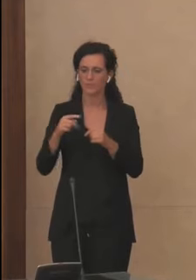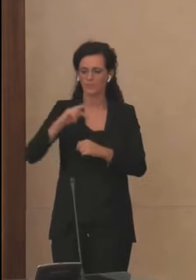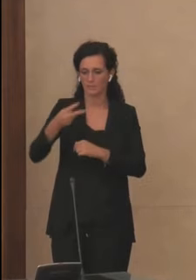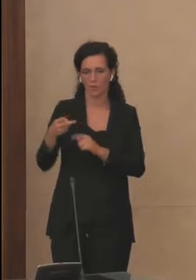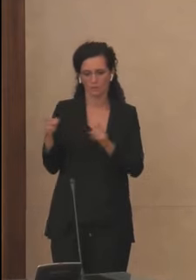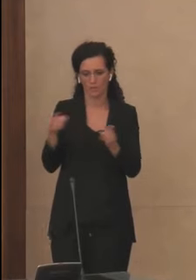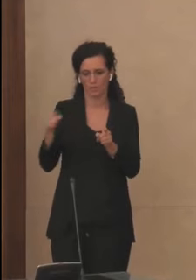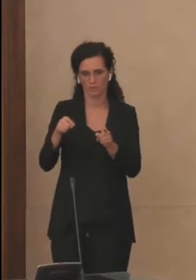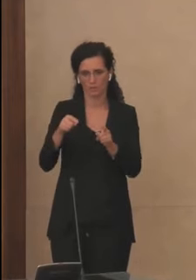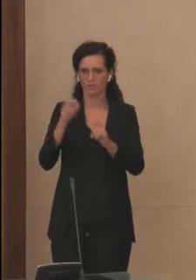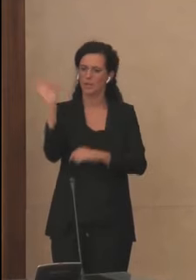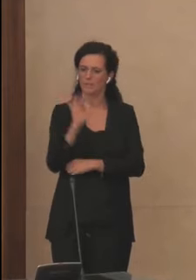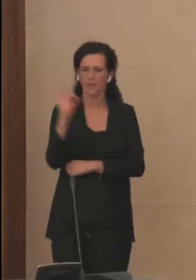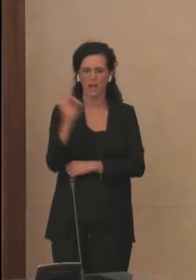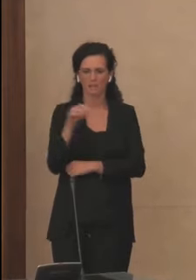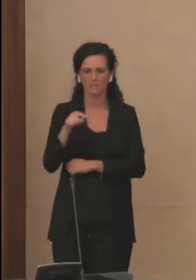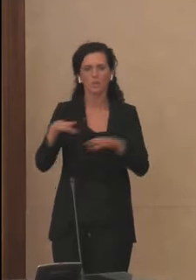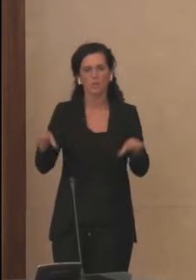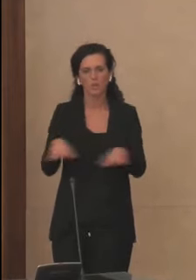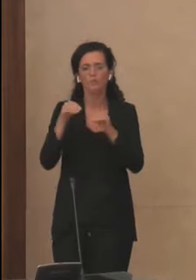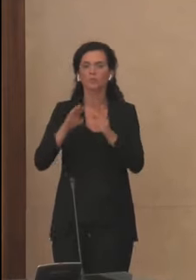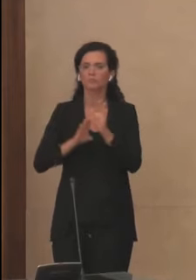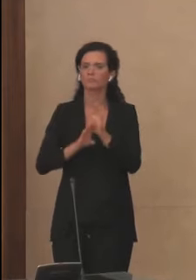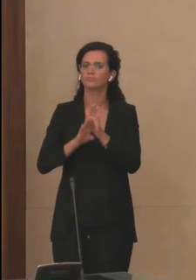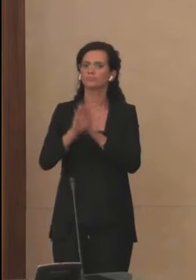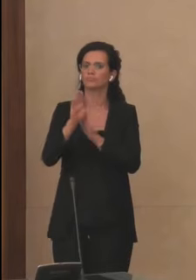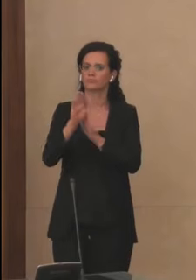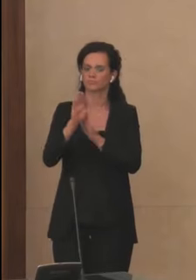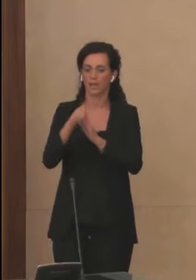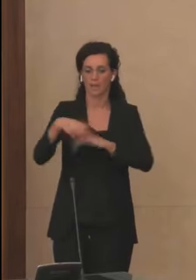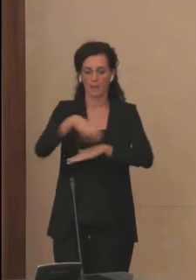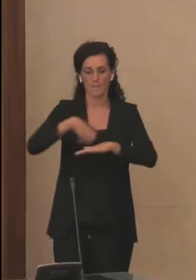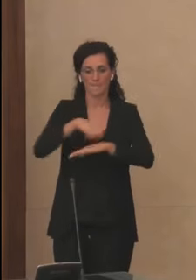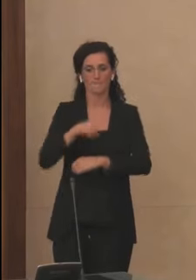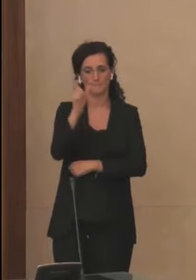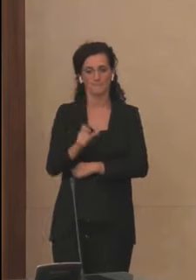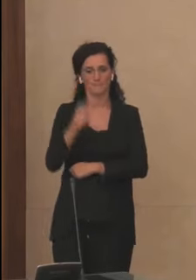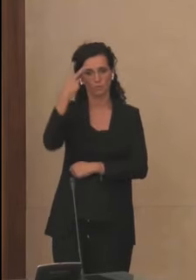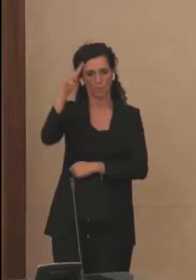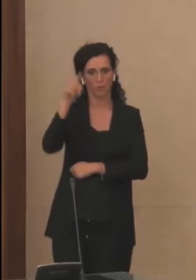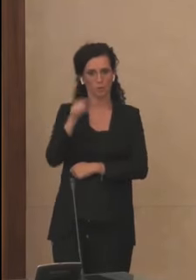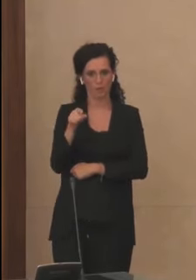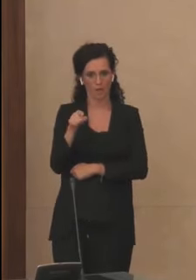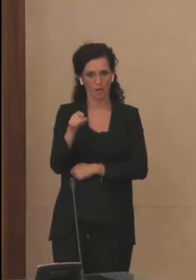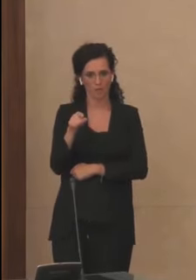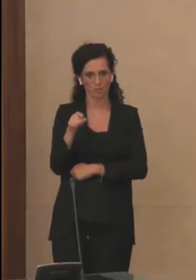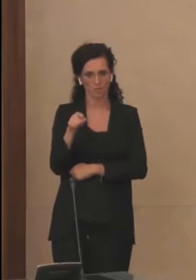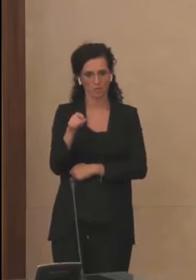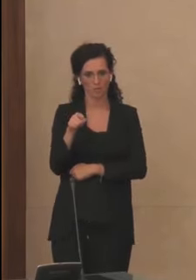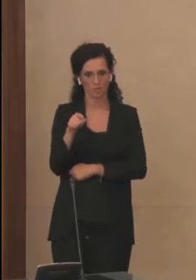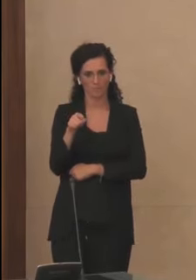our Peruvian health minister saying the second wave has begun for Piura, a north region, and that we need to give